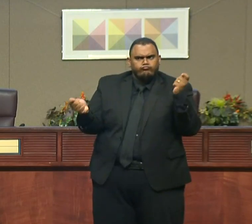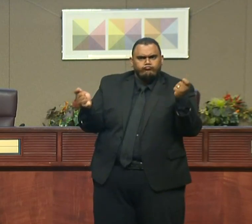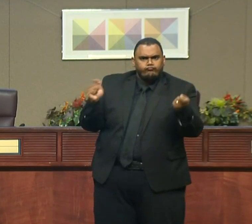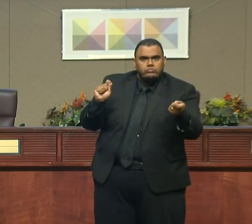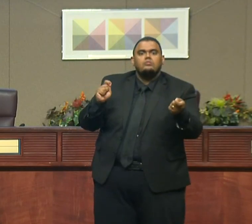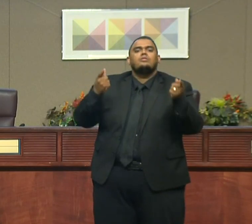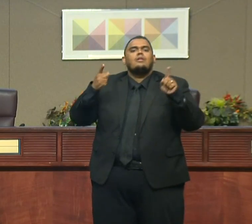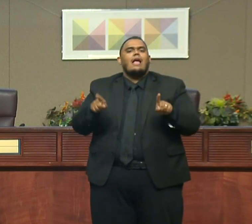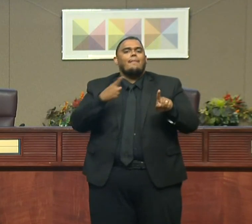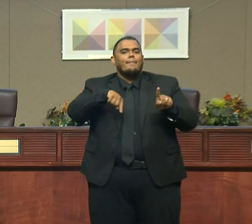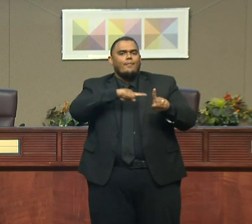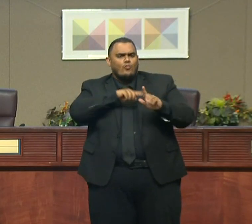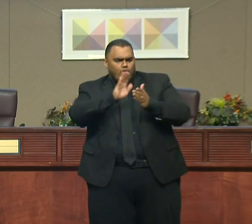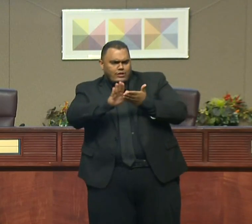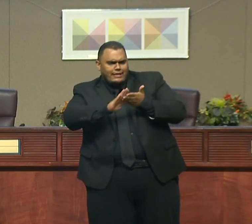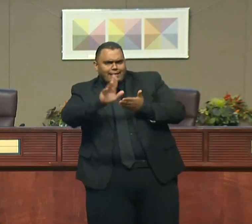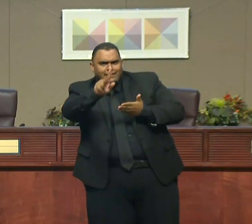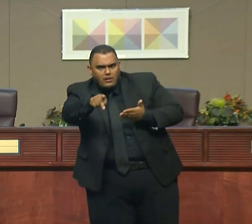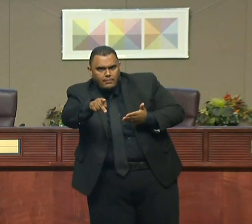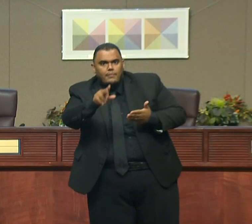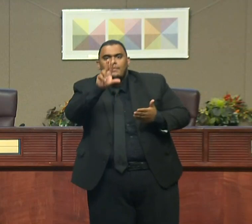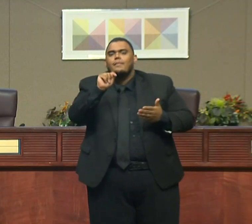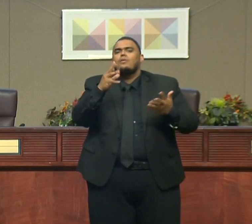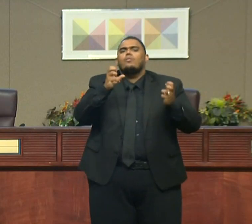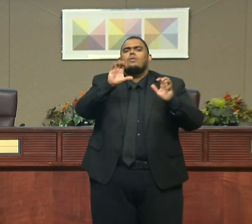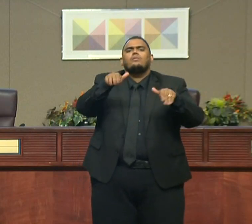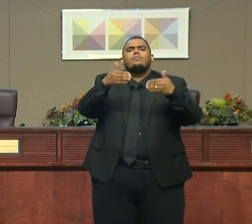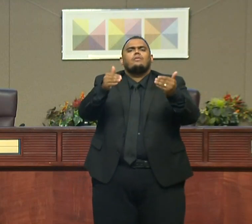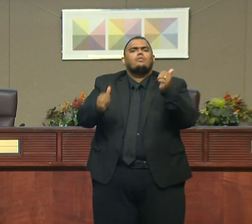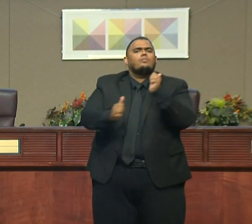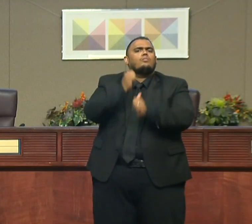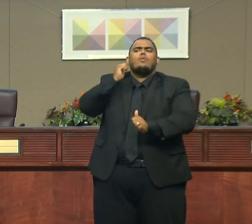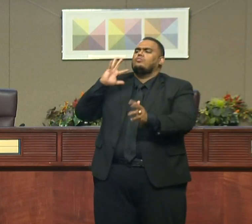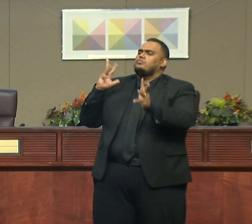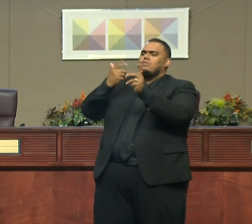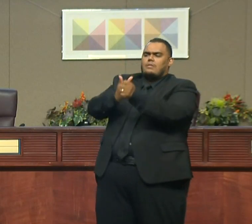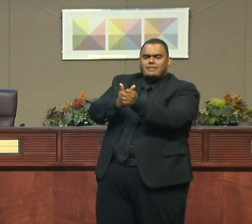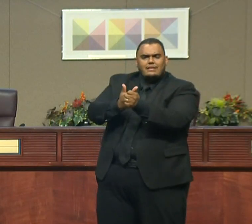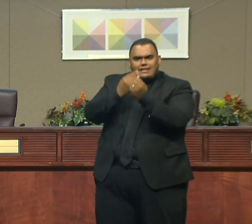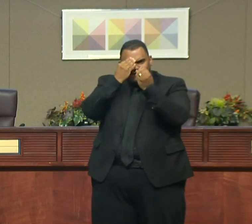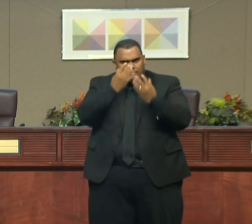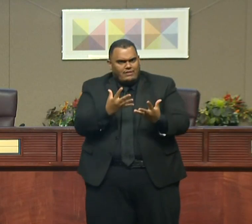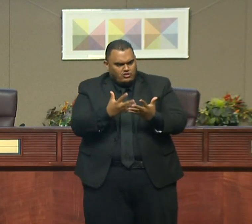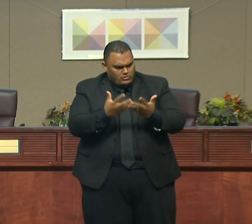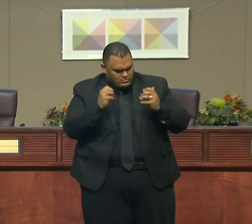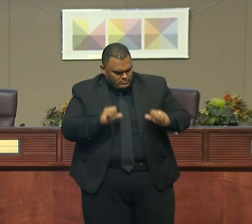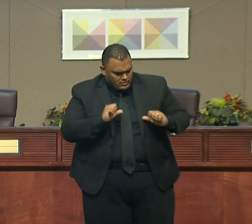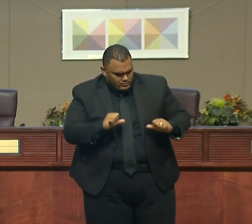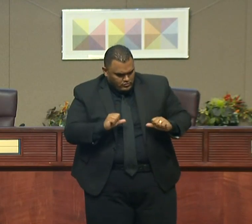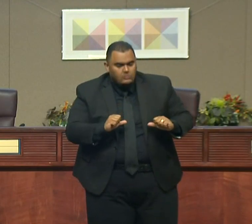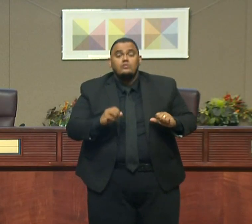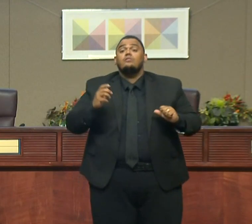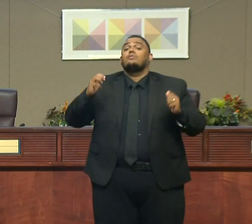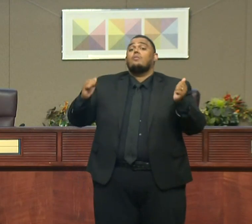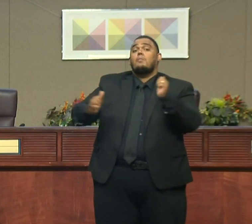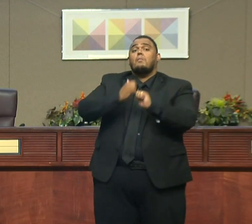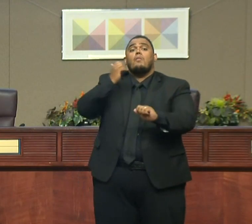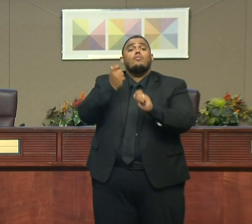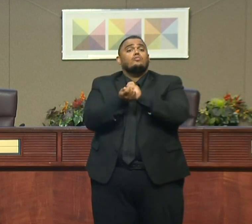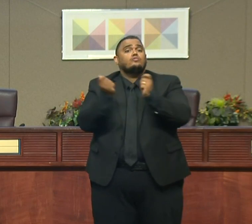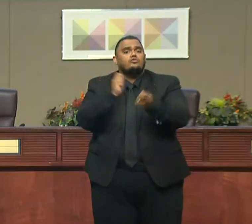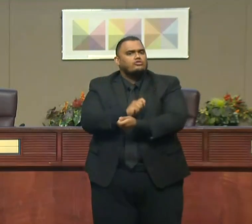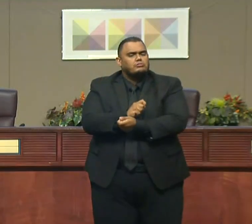we want to give you the most updated version that we have. Although it may change, those changes most of the time are not